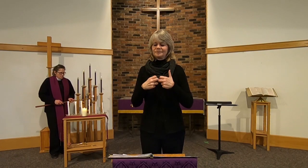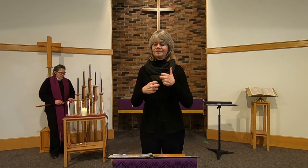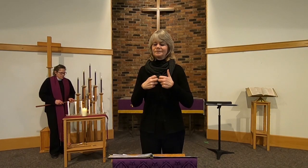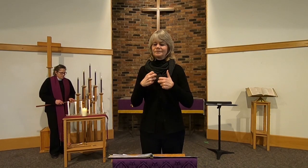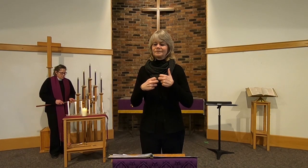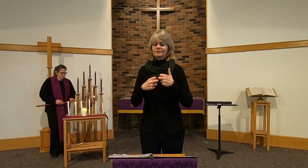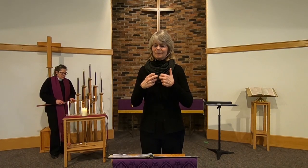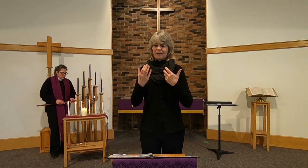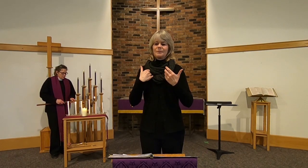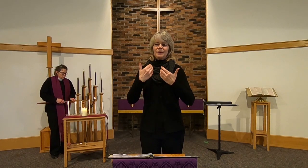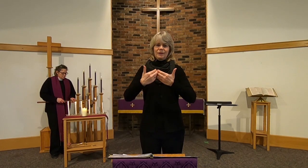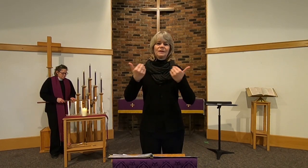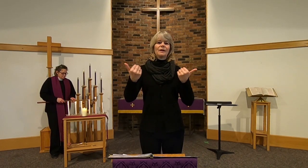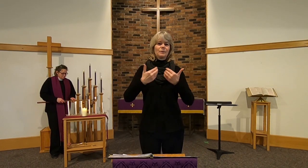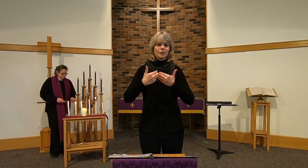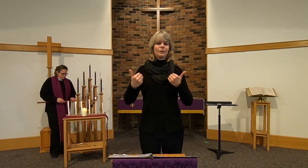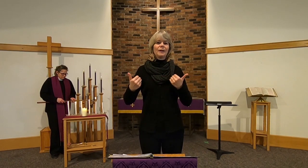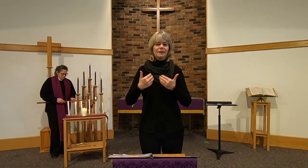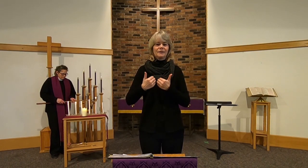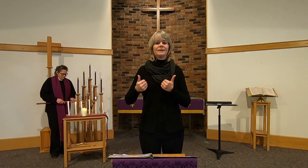being separated from one another.